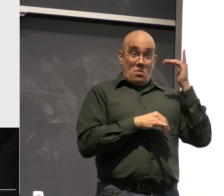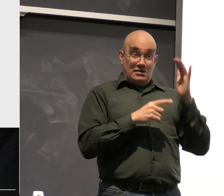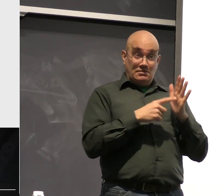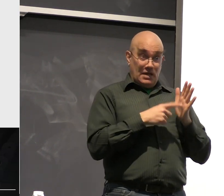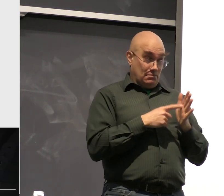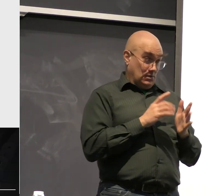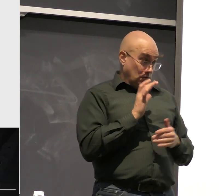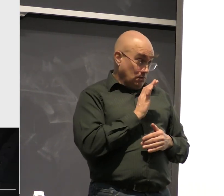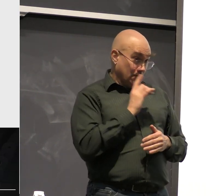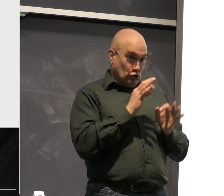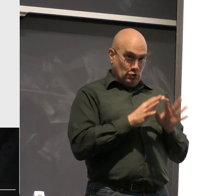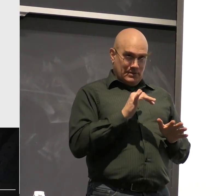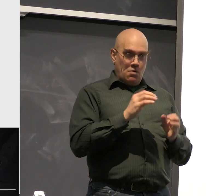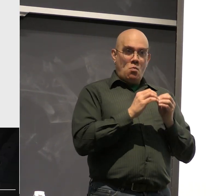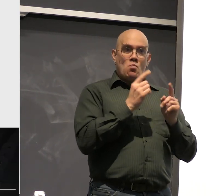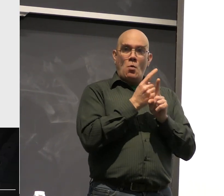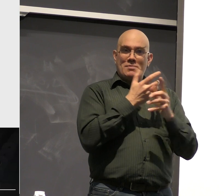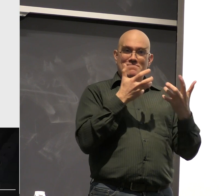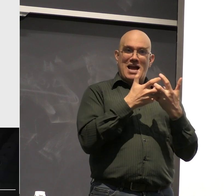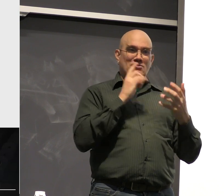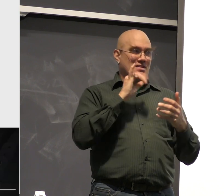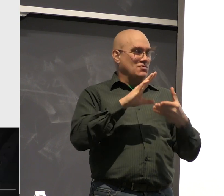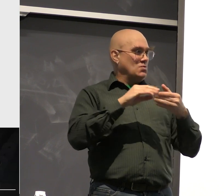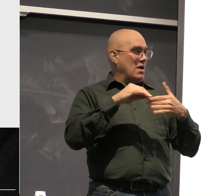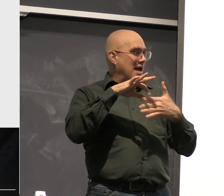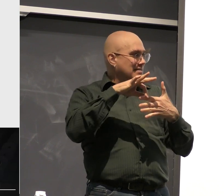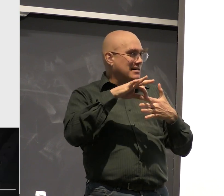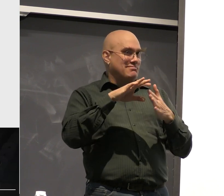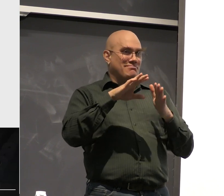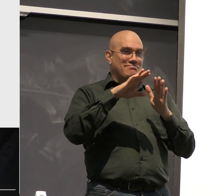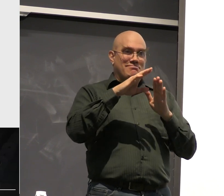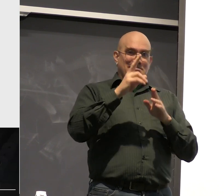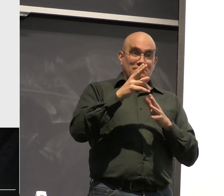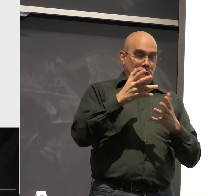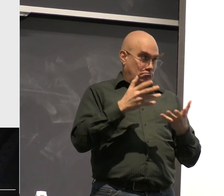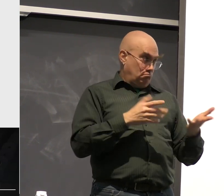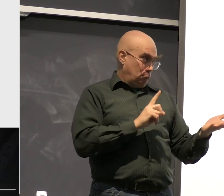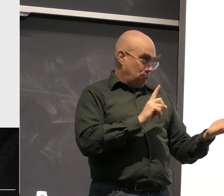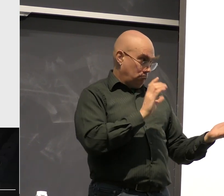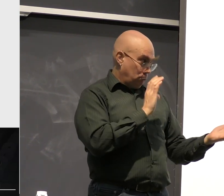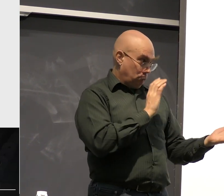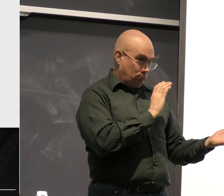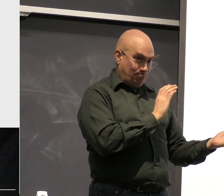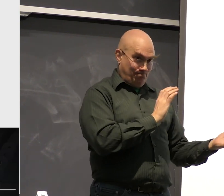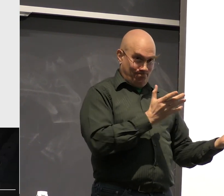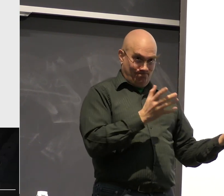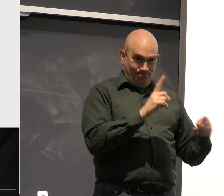It's hard to identify for a couple of reasons. First of all, those interpreters who are a good fit for telling stories and talking about history, it's hard to